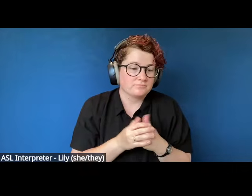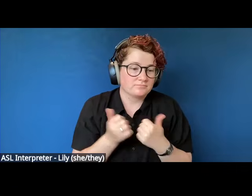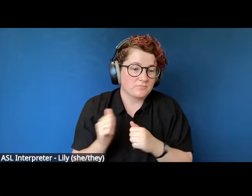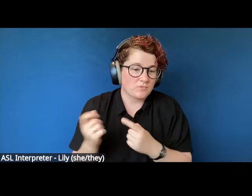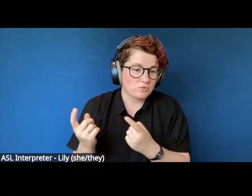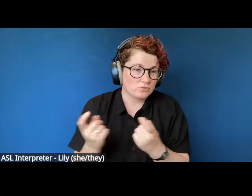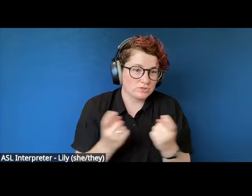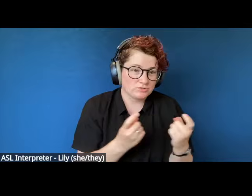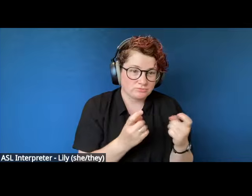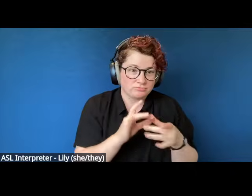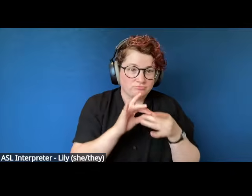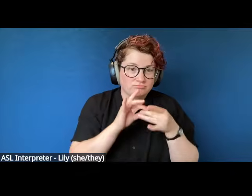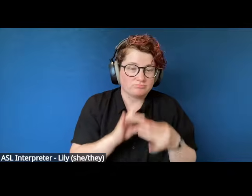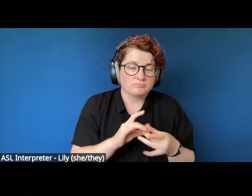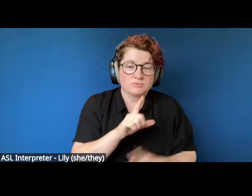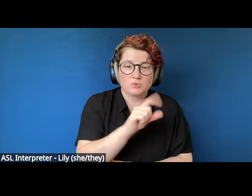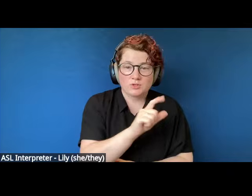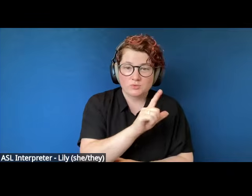2028-2029 school calendar.